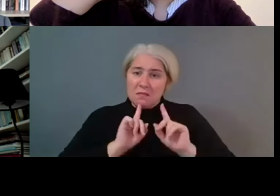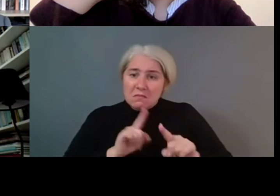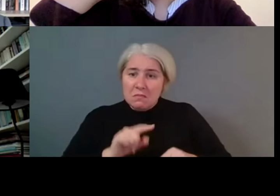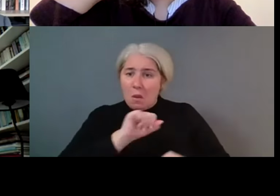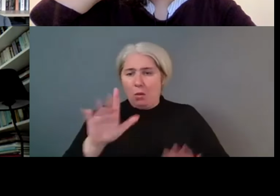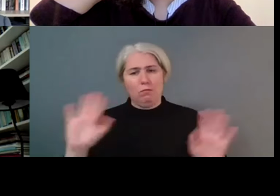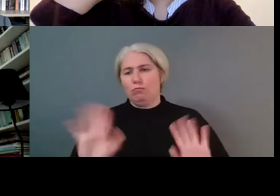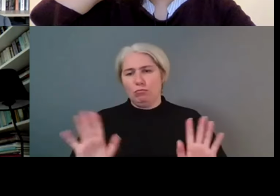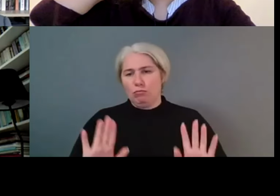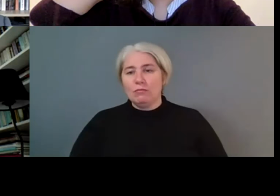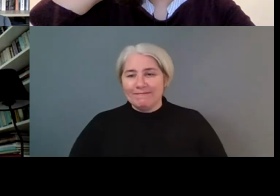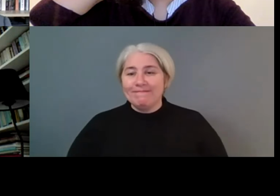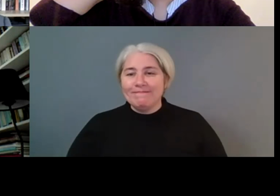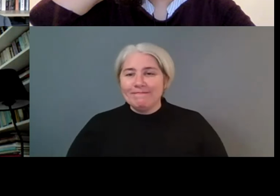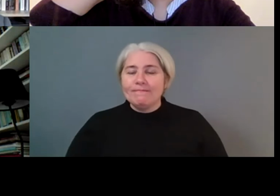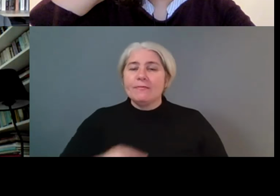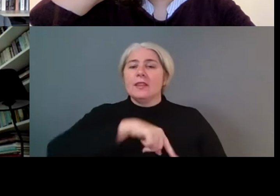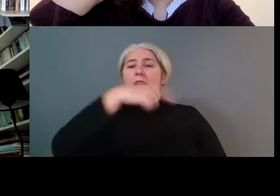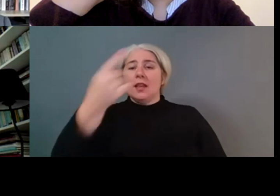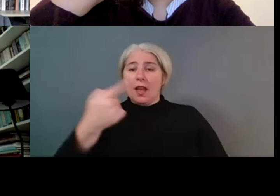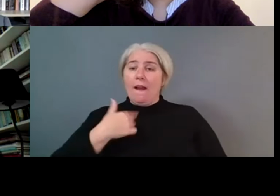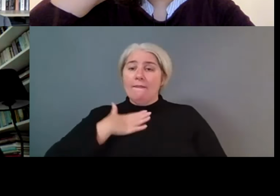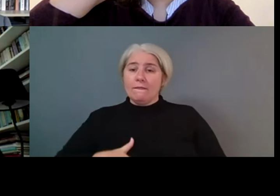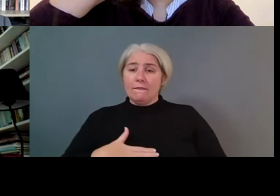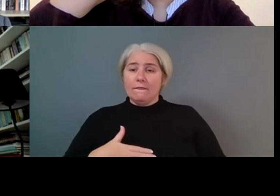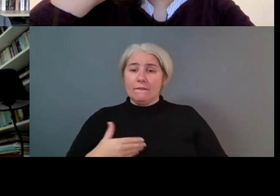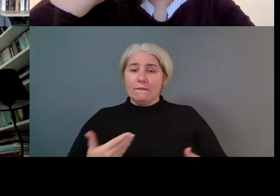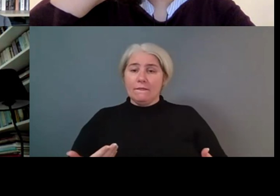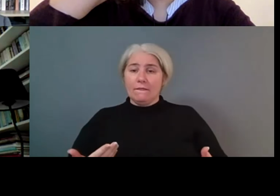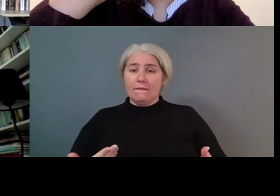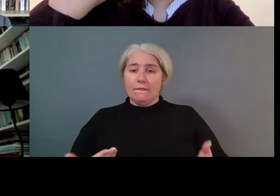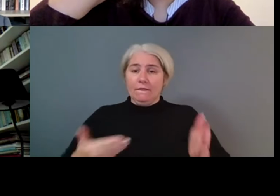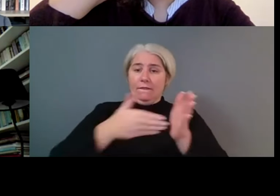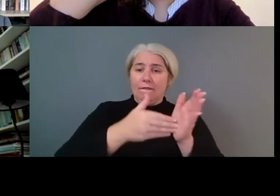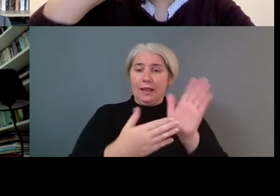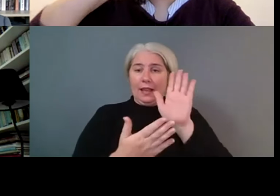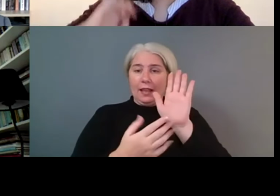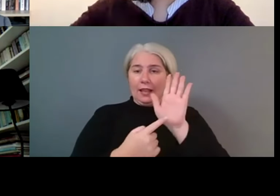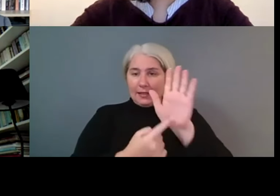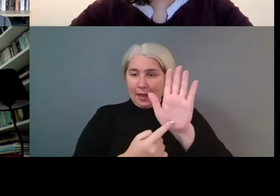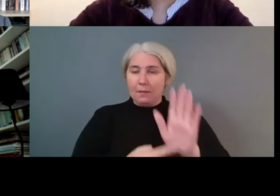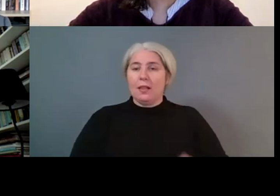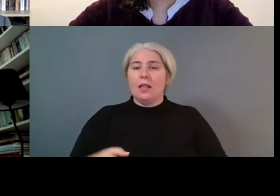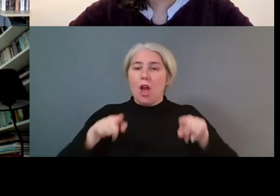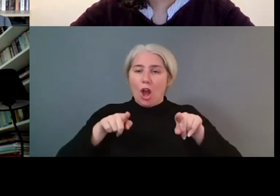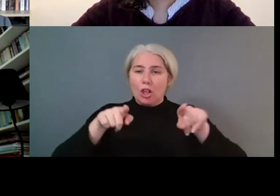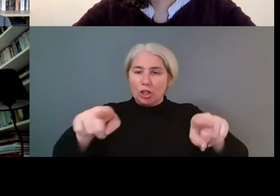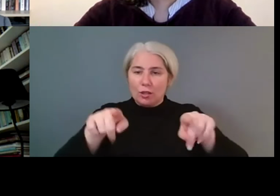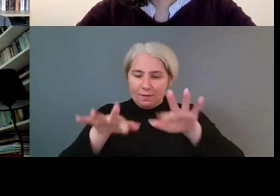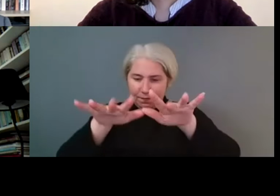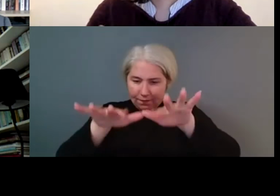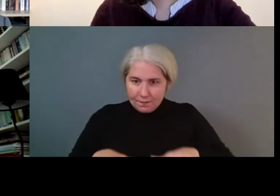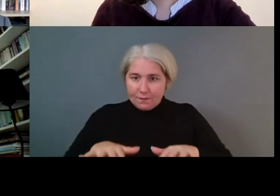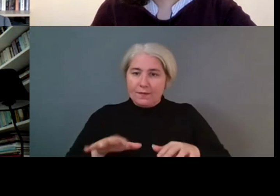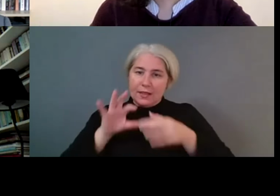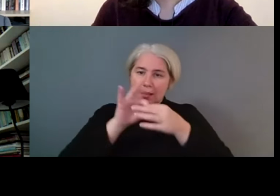an example. When the alternative report on Serbia was being prepared, MDRI Serbia participated